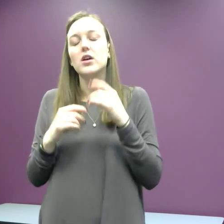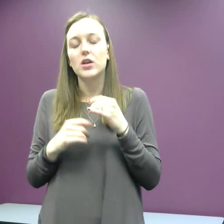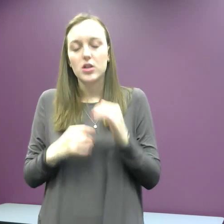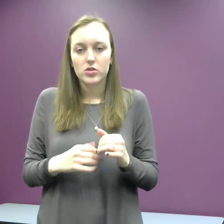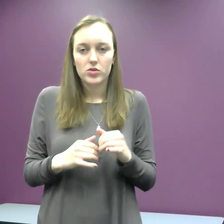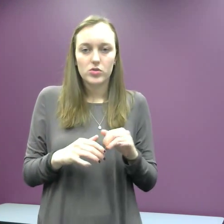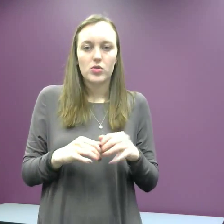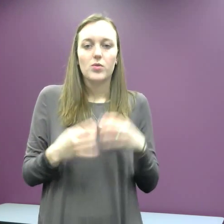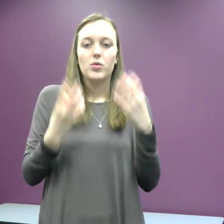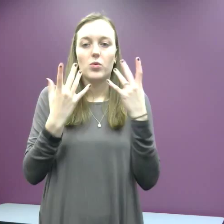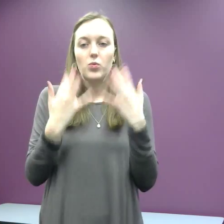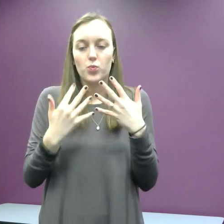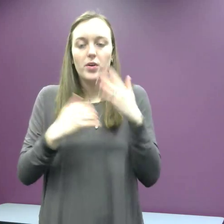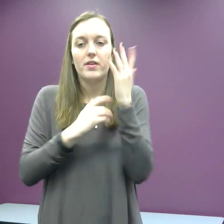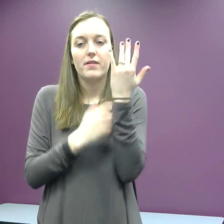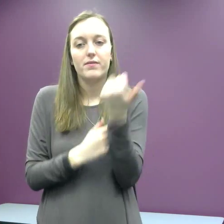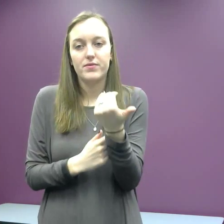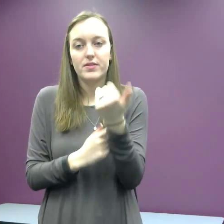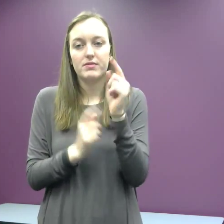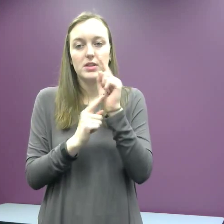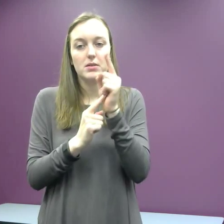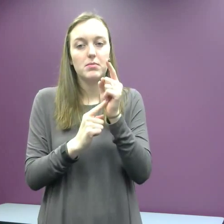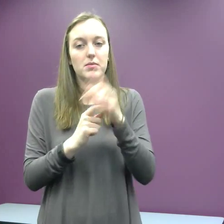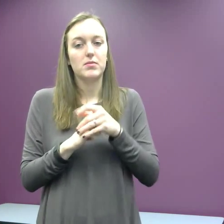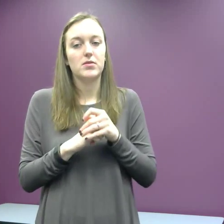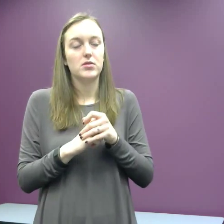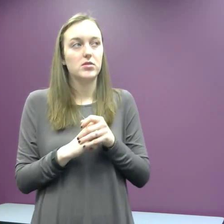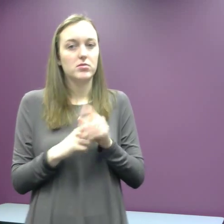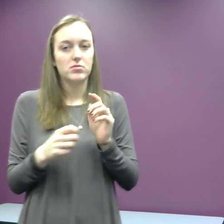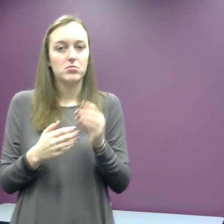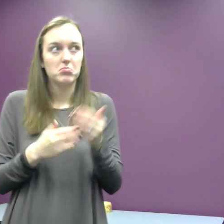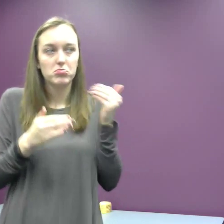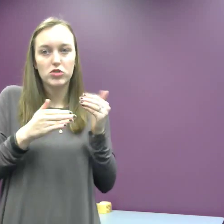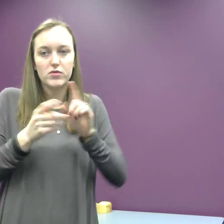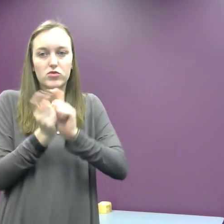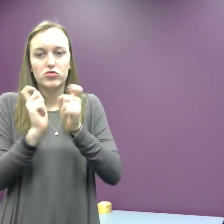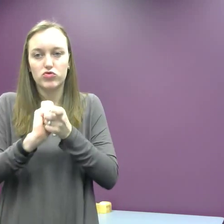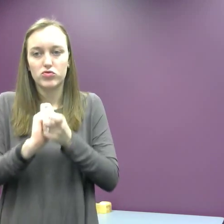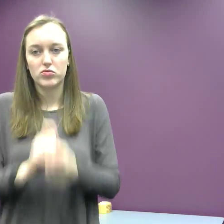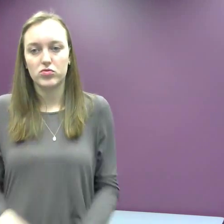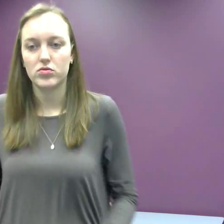valves again. There you go.